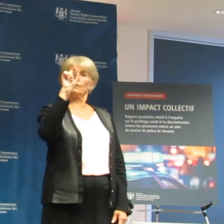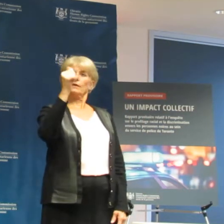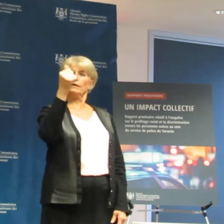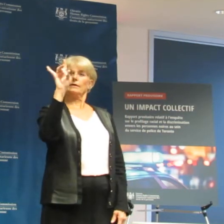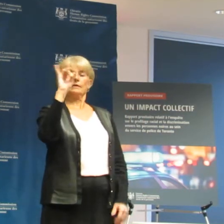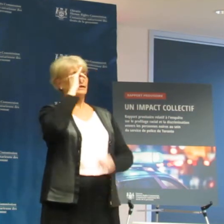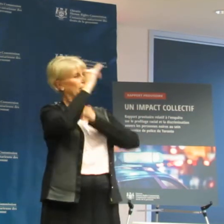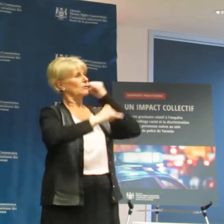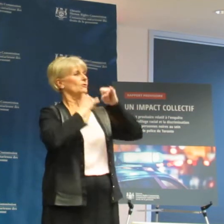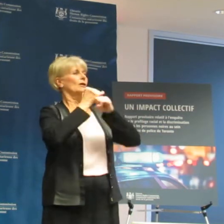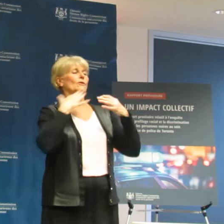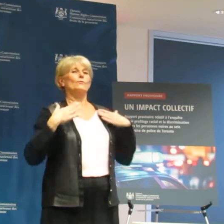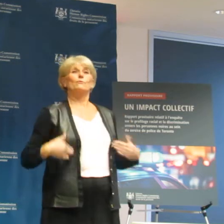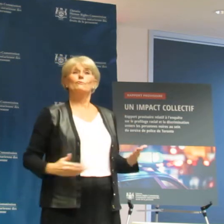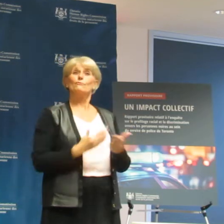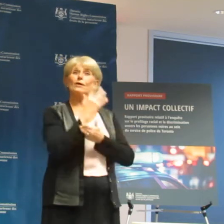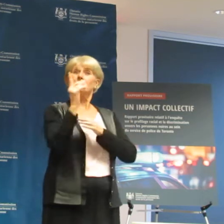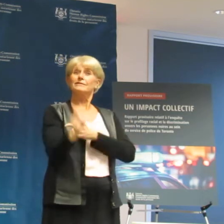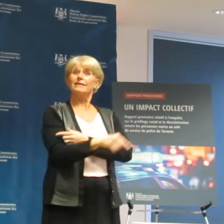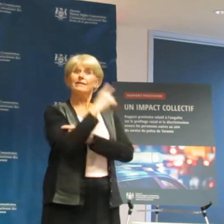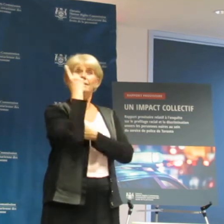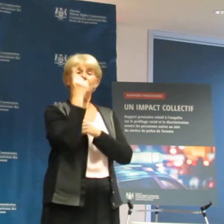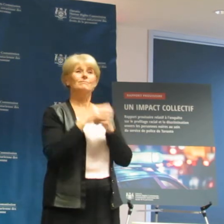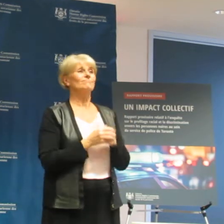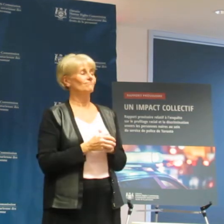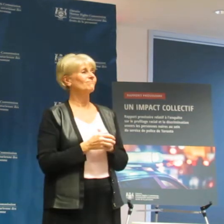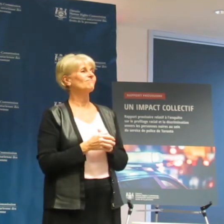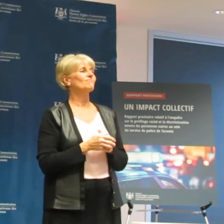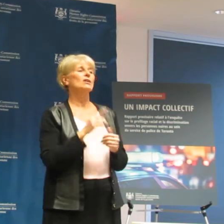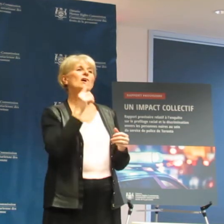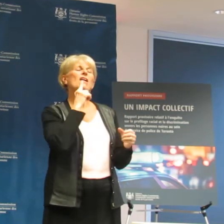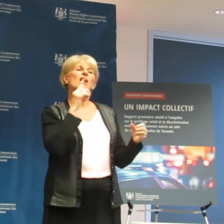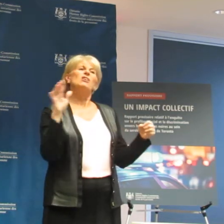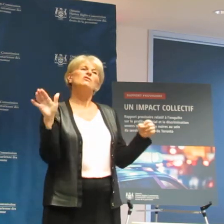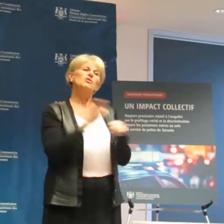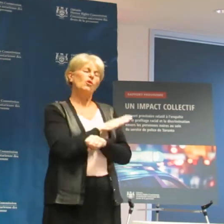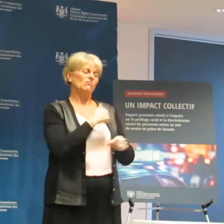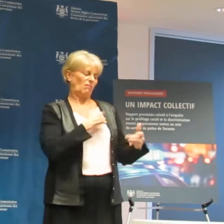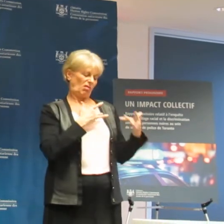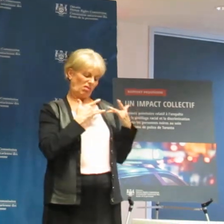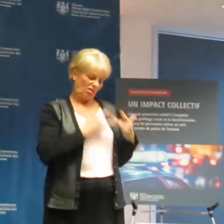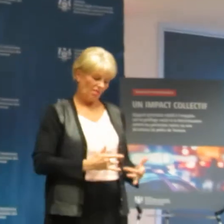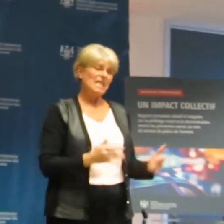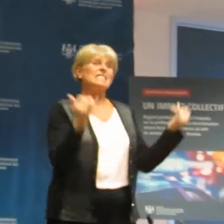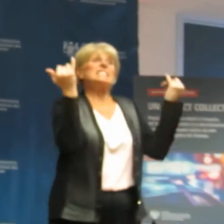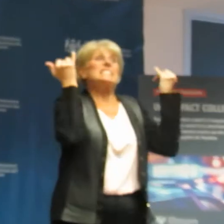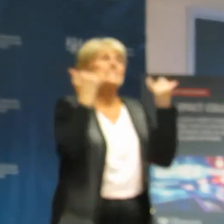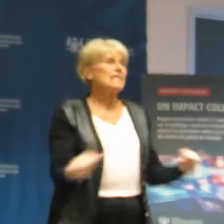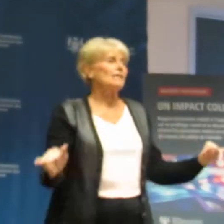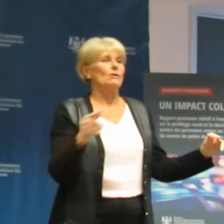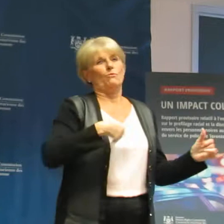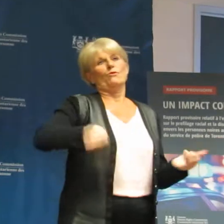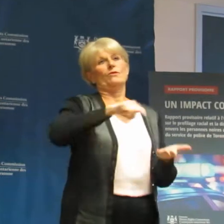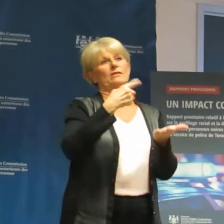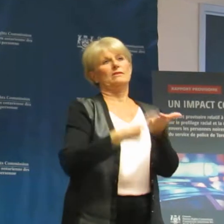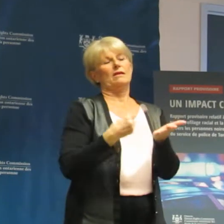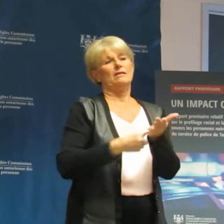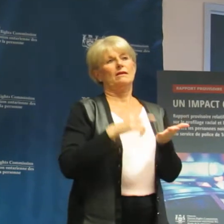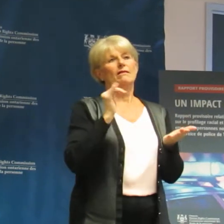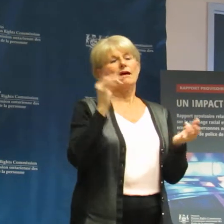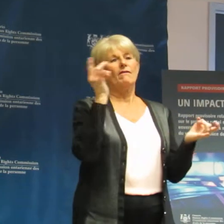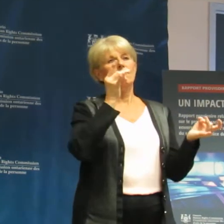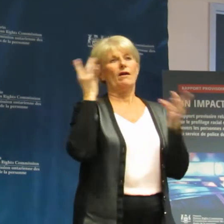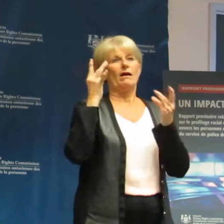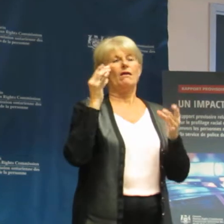2018, International Human Rights Day, it is totally disheartening that we are still discussing the violence